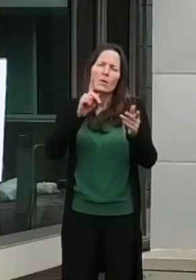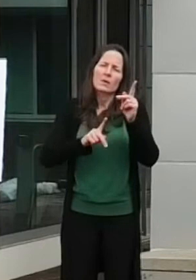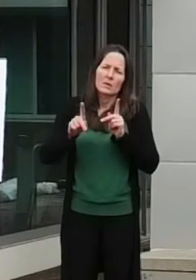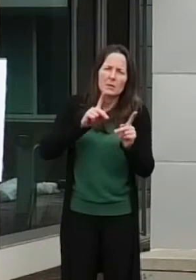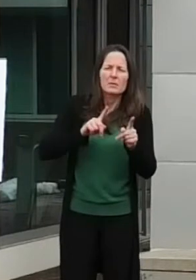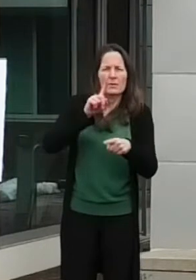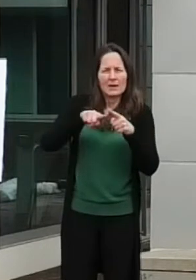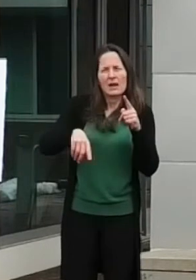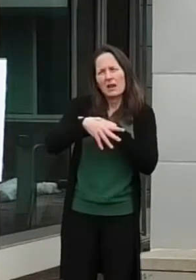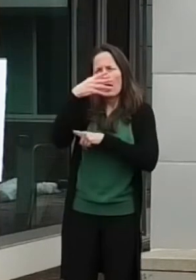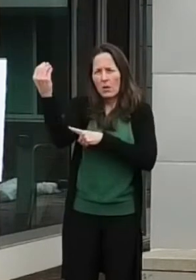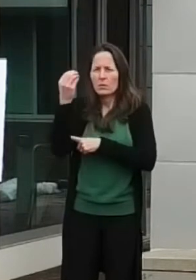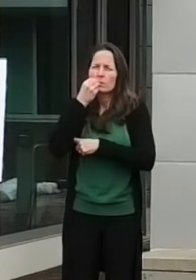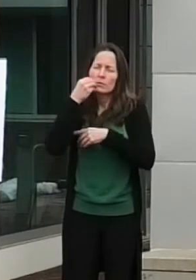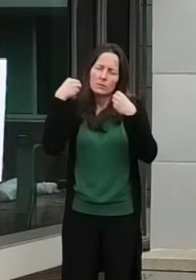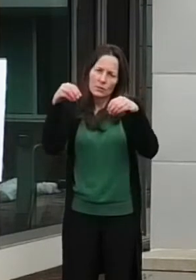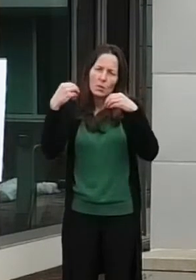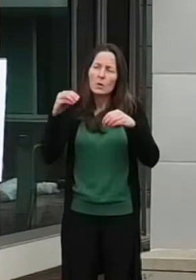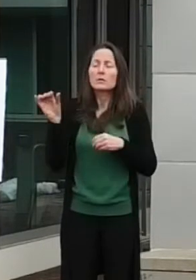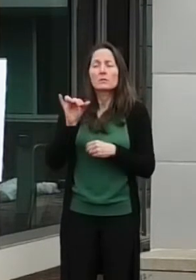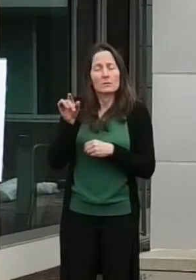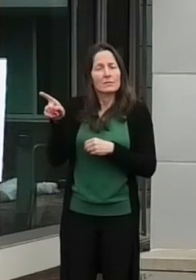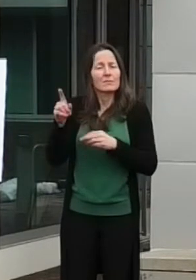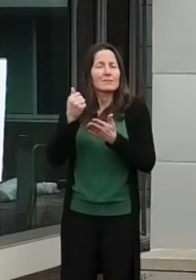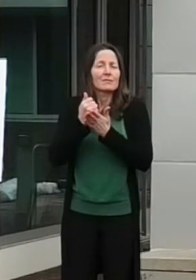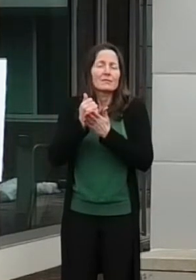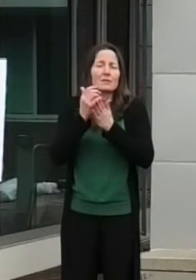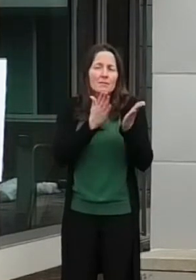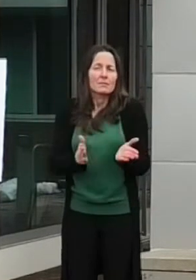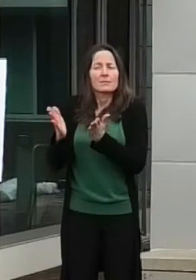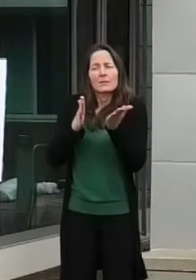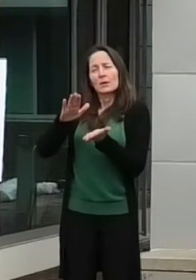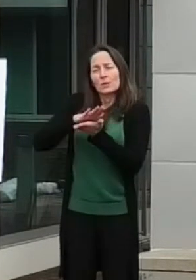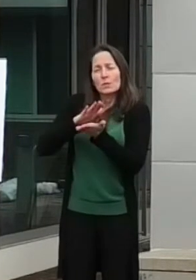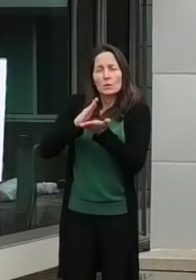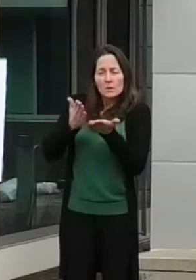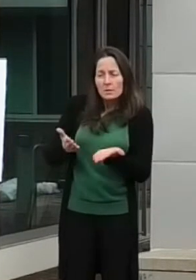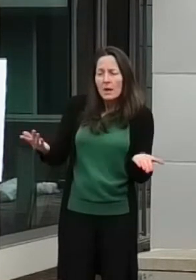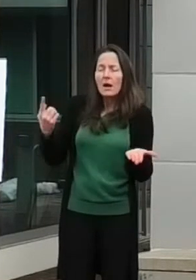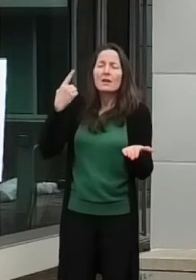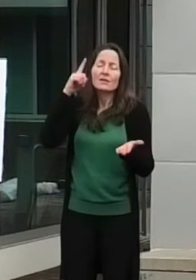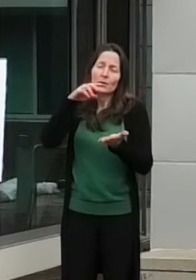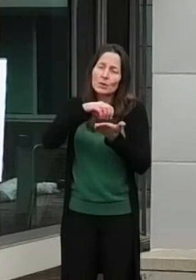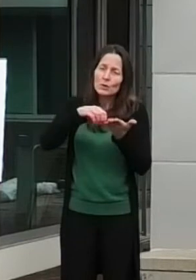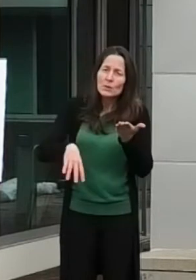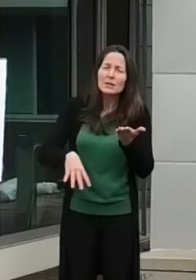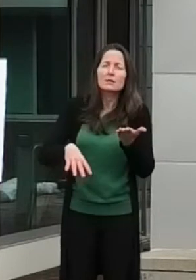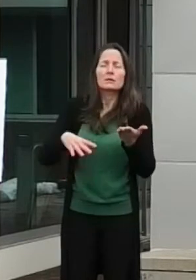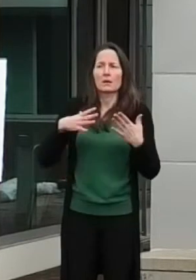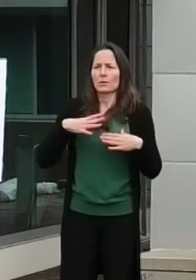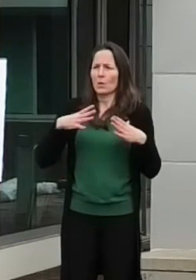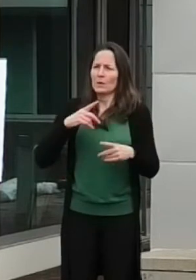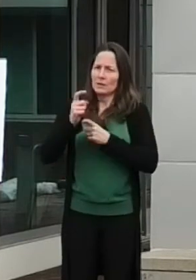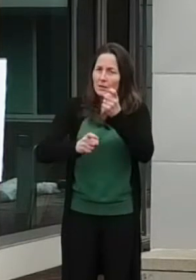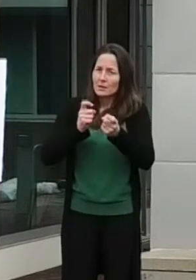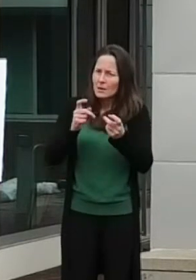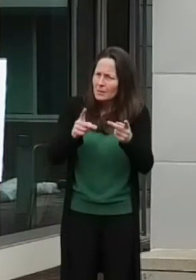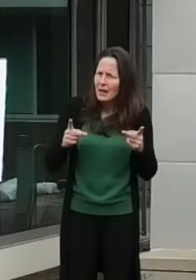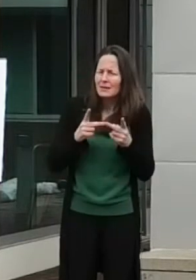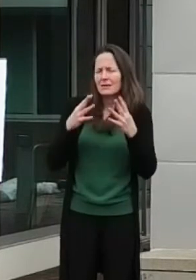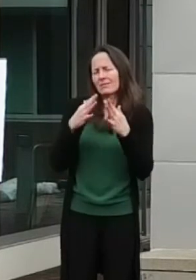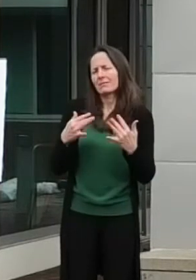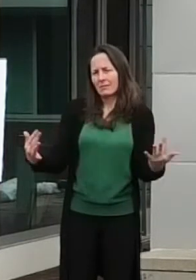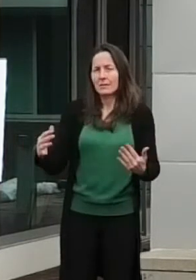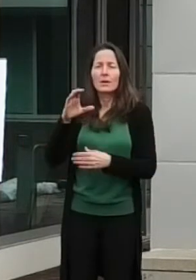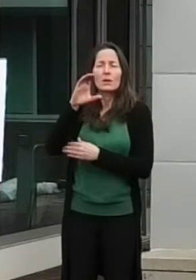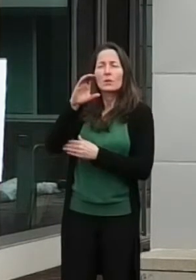School System by helping prepare school supplies for returning students and providing clothing distribution sites and more. The COAD completed all